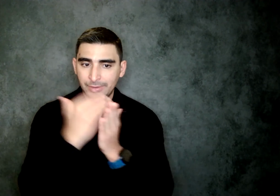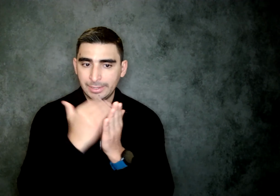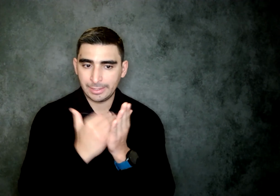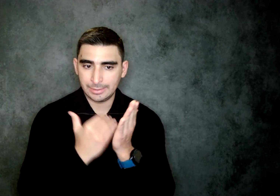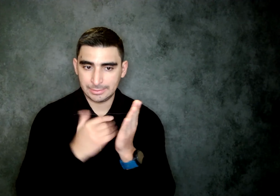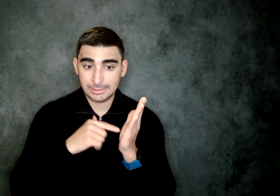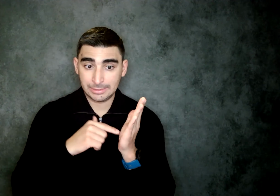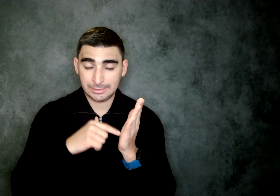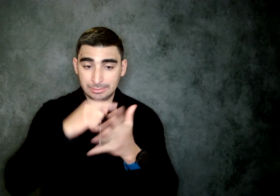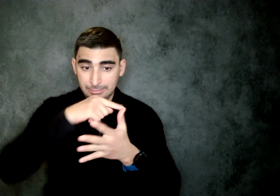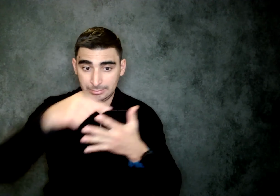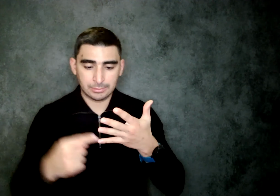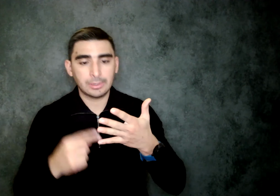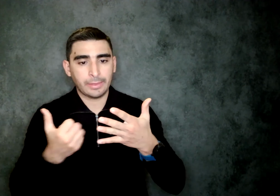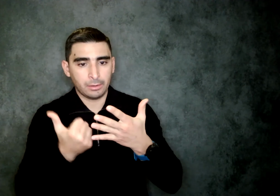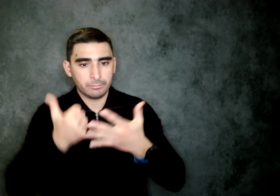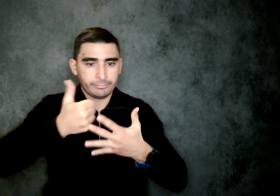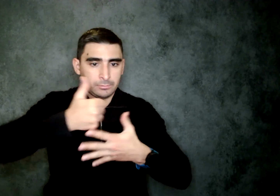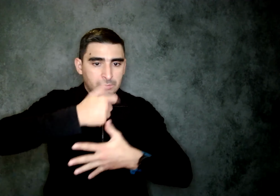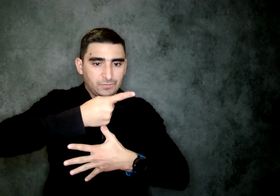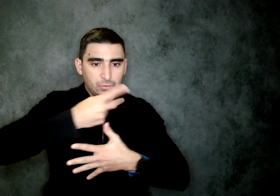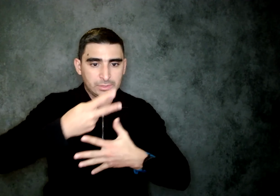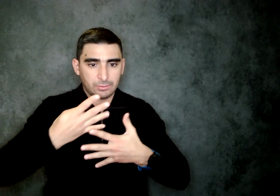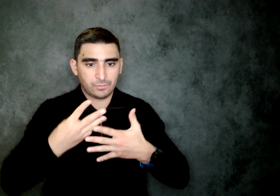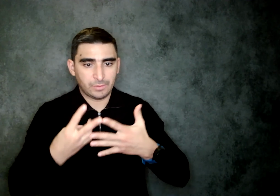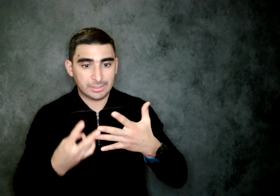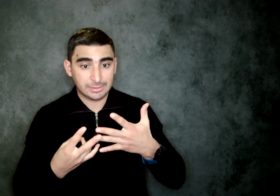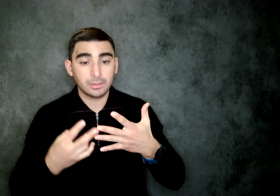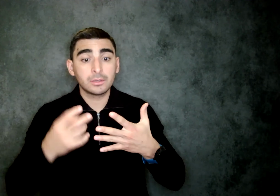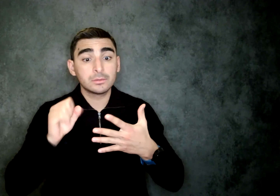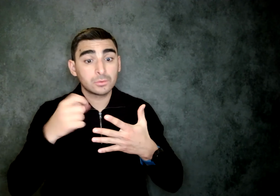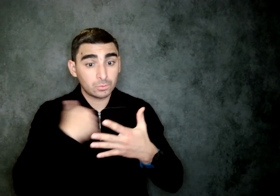but we can create a survey and send that out and